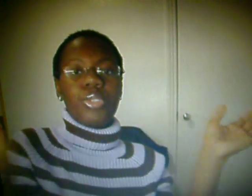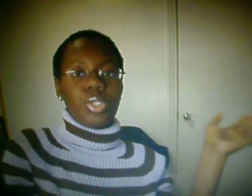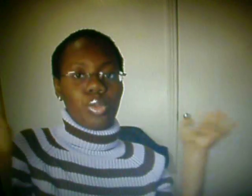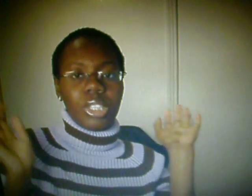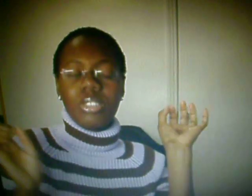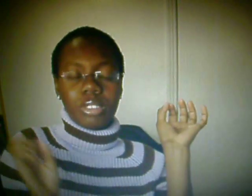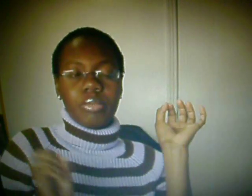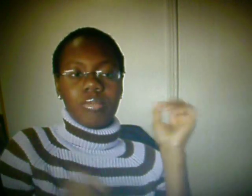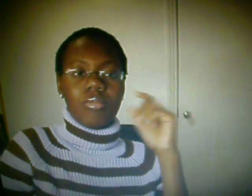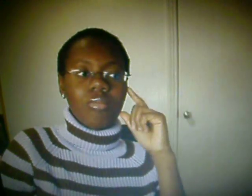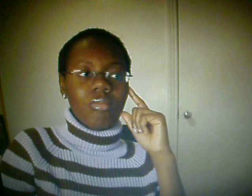situations.